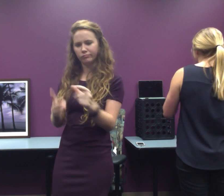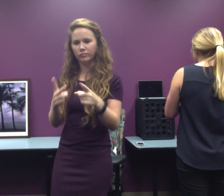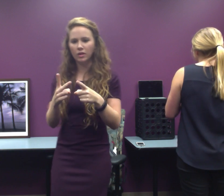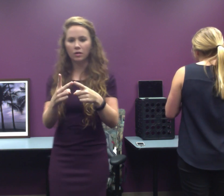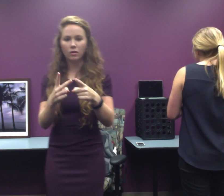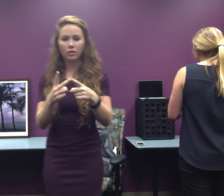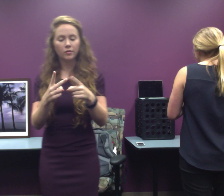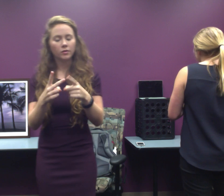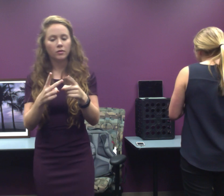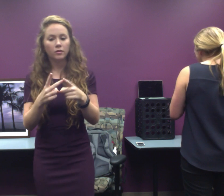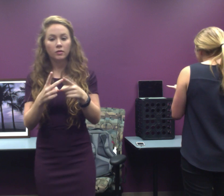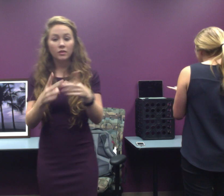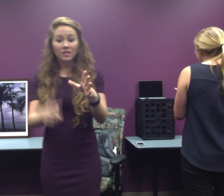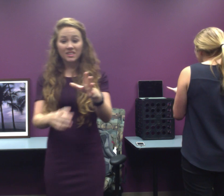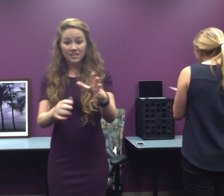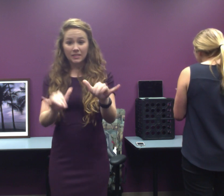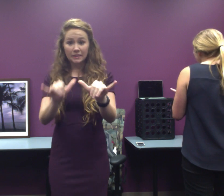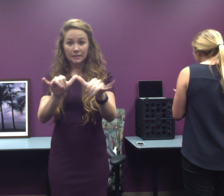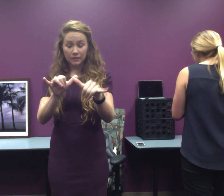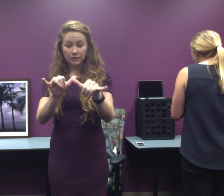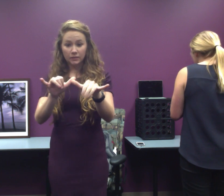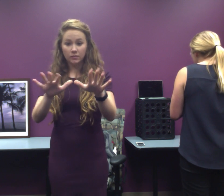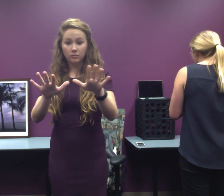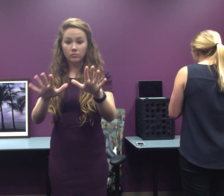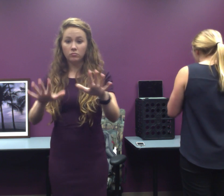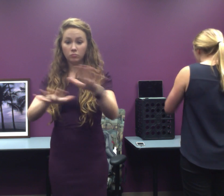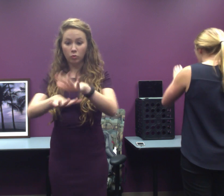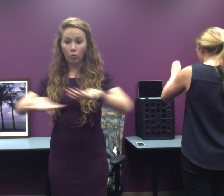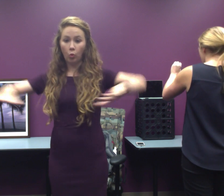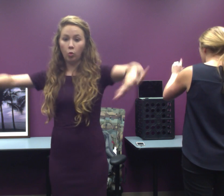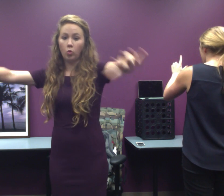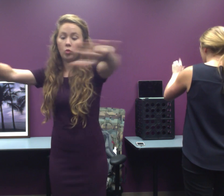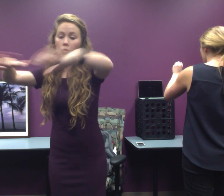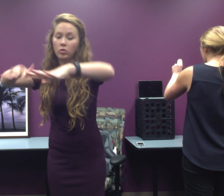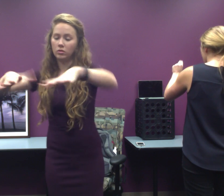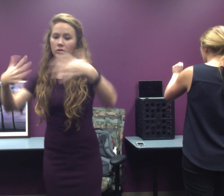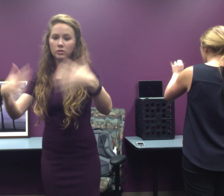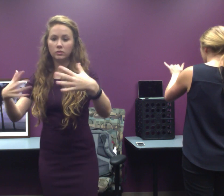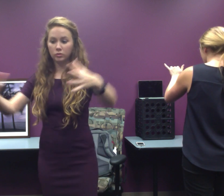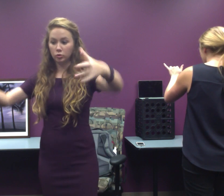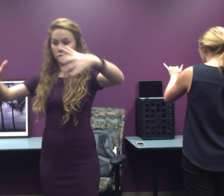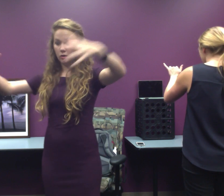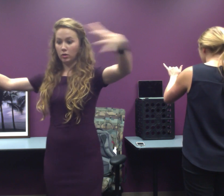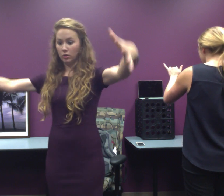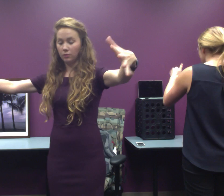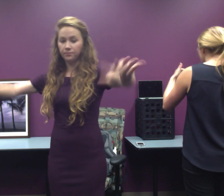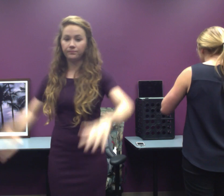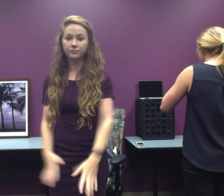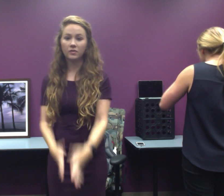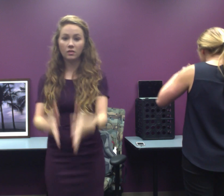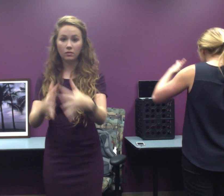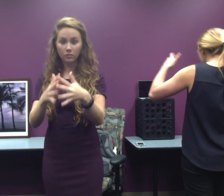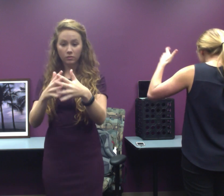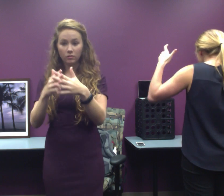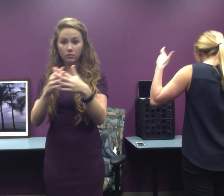They had so much area to try to regain. So the size of the colonies was a problem for them.